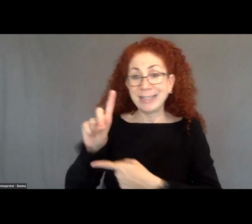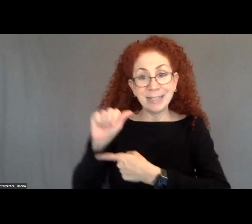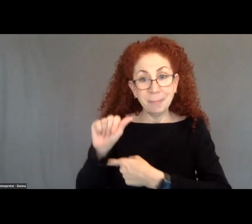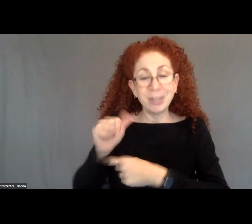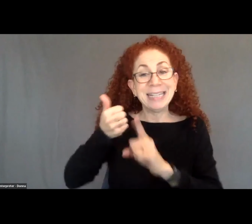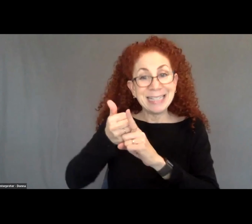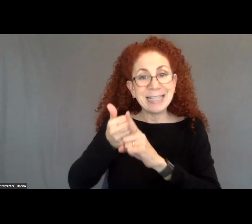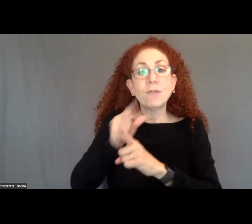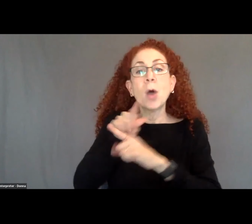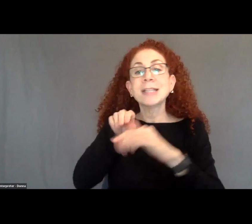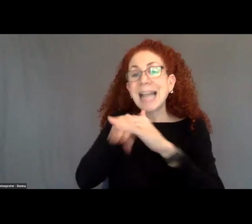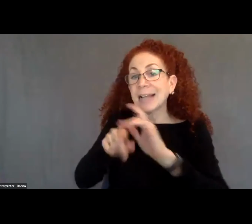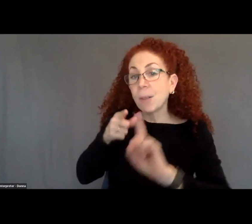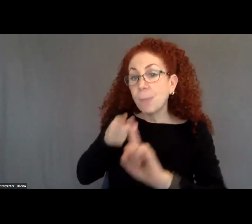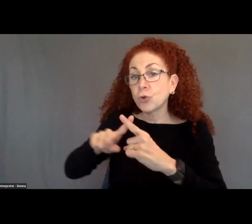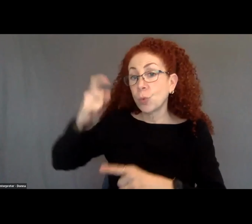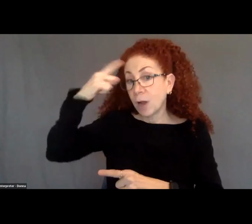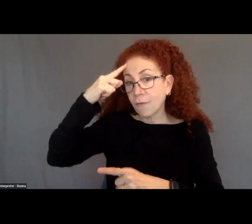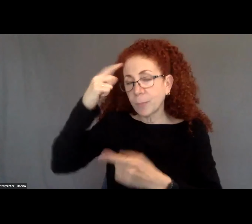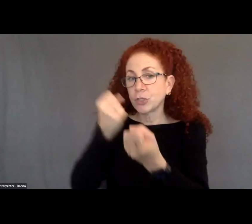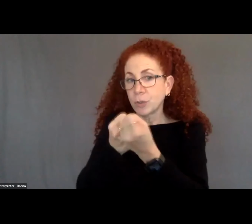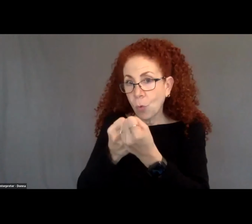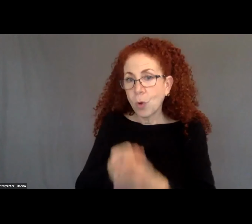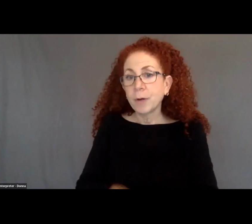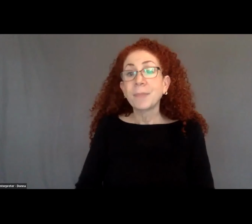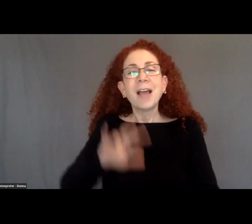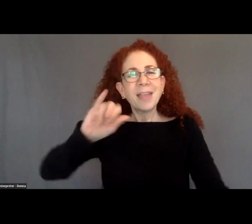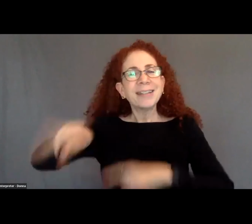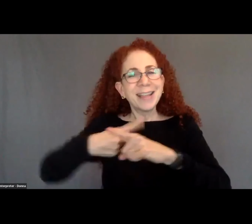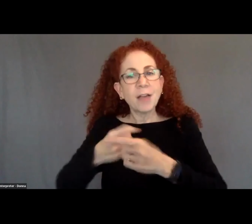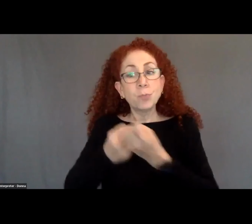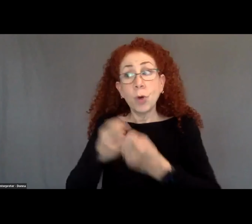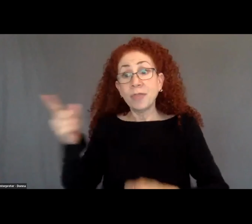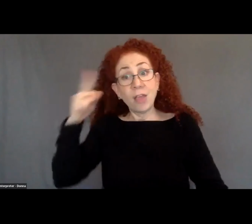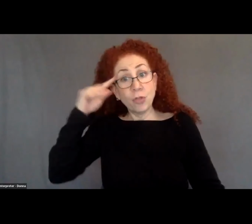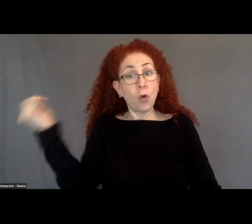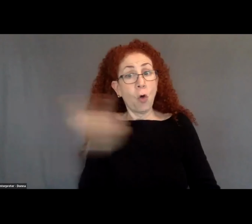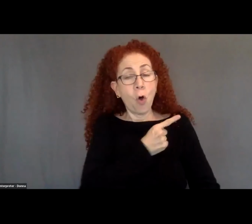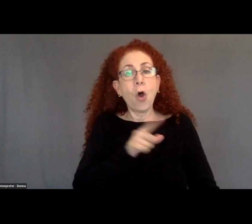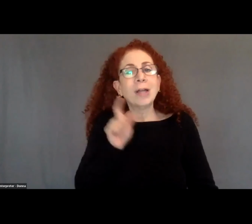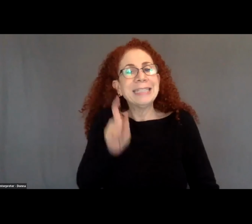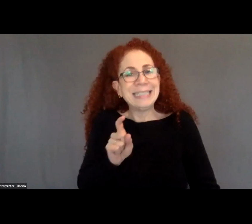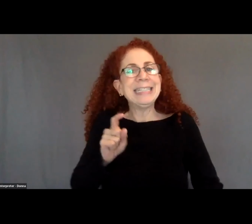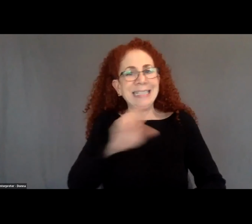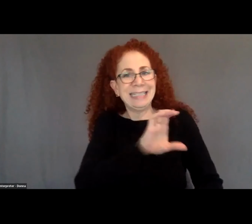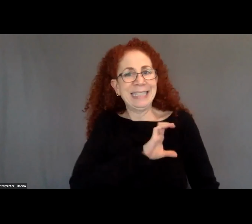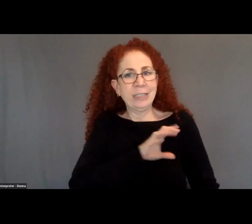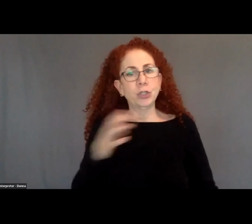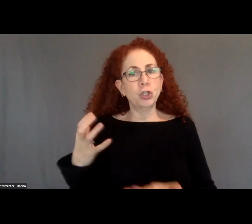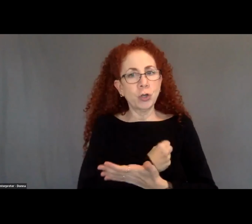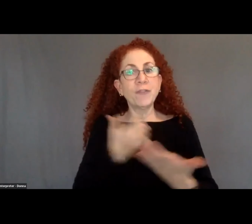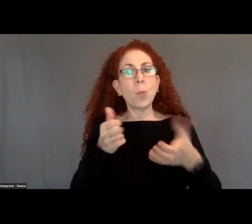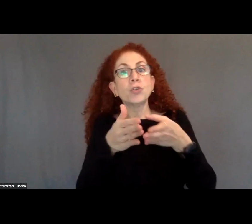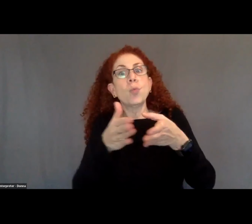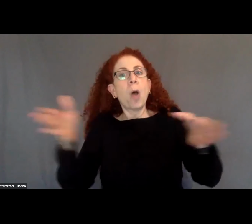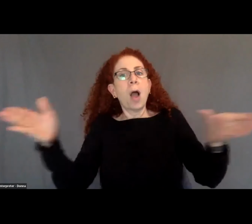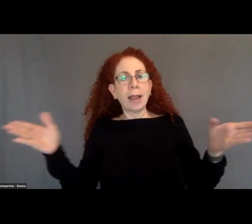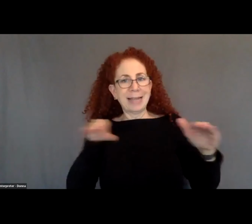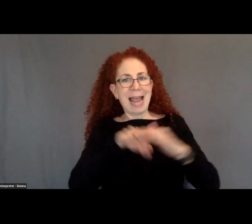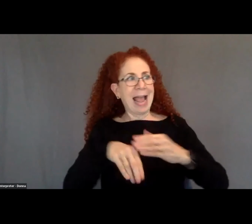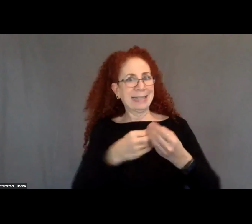an access point to government support, the kind of support that they thought all needy citizens deserved, and they sought to widen that access